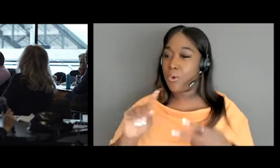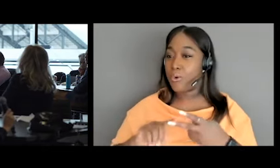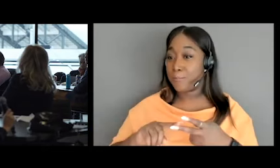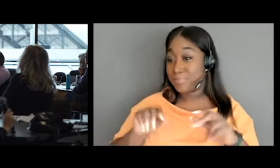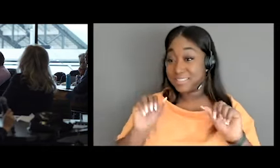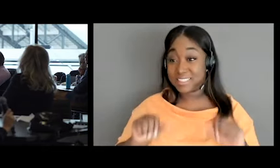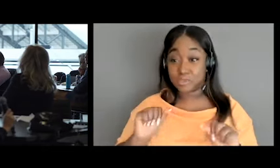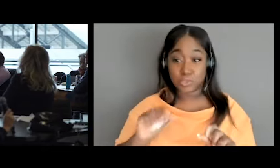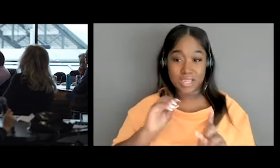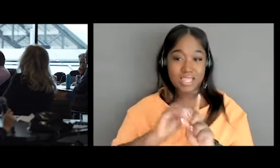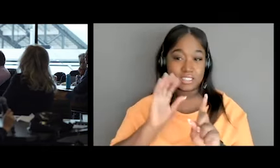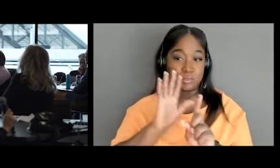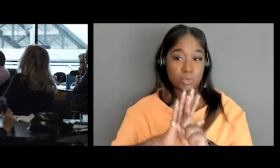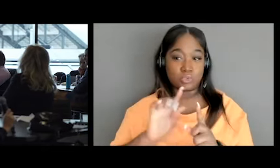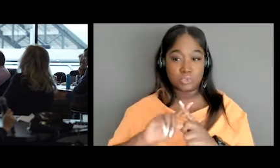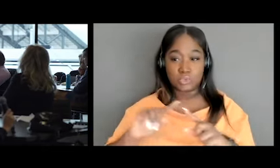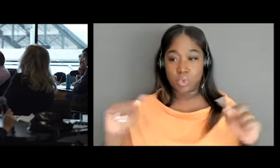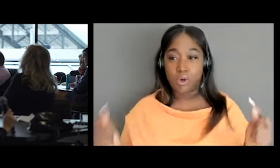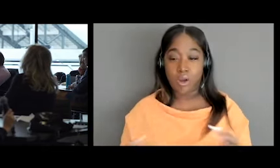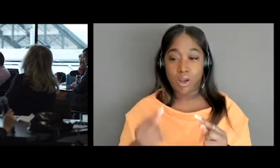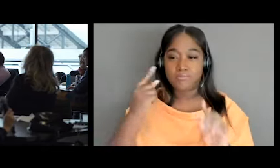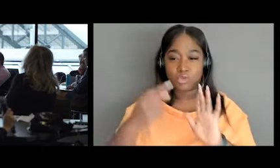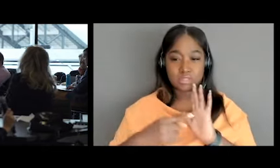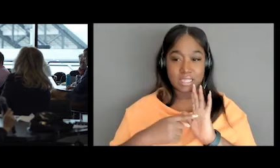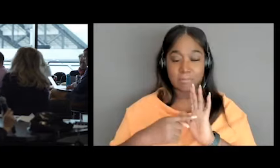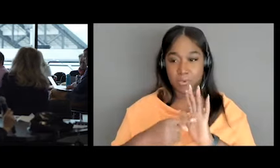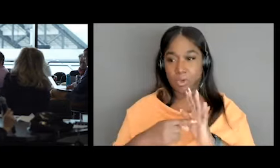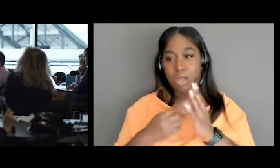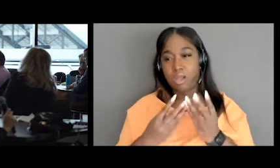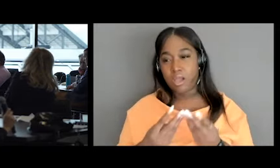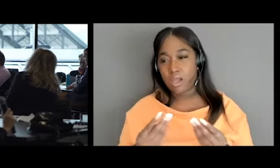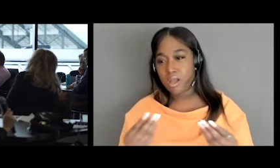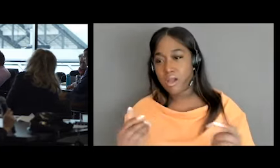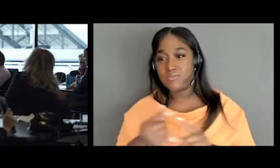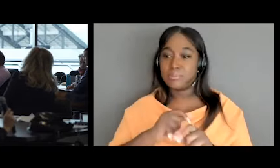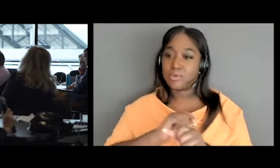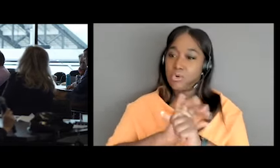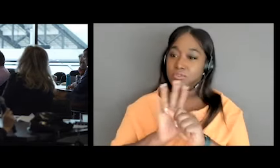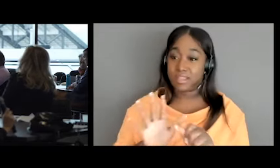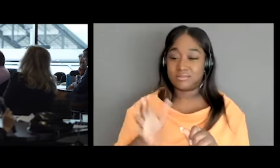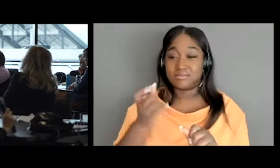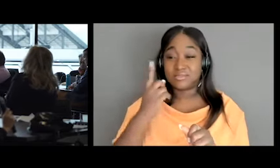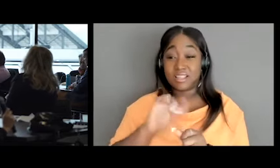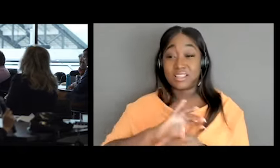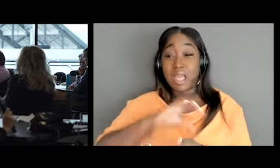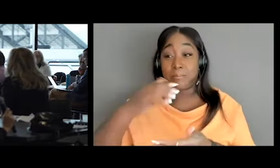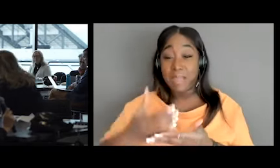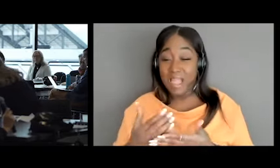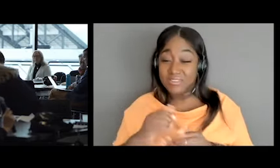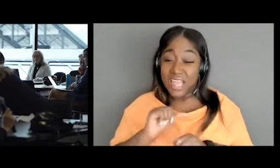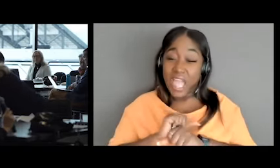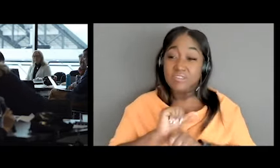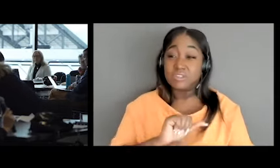instance, coming out of COVID, the amount of effort that people had to take in order to stay